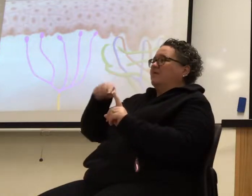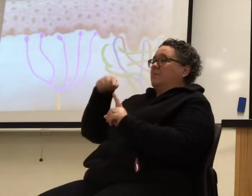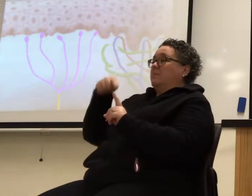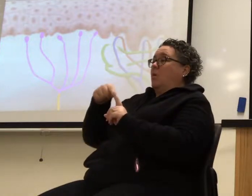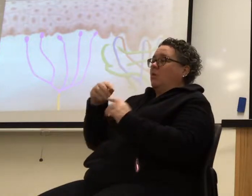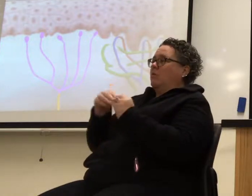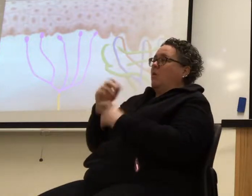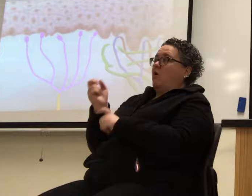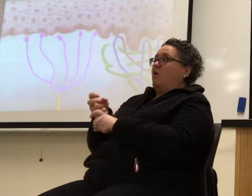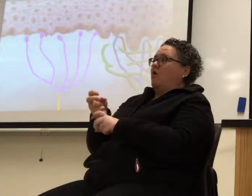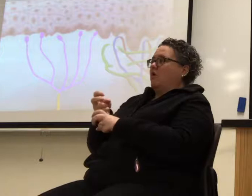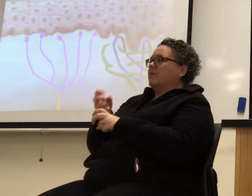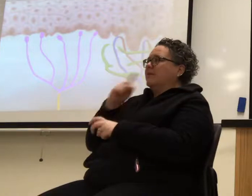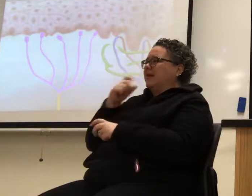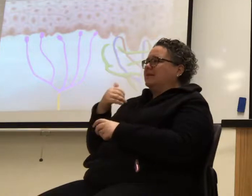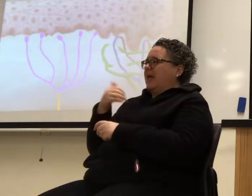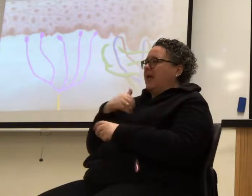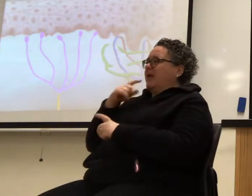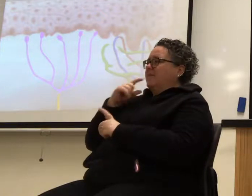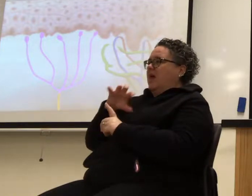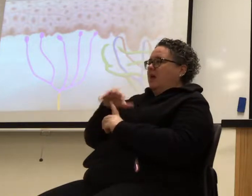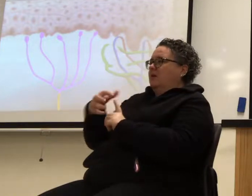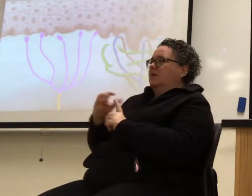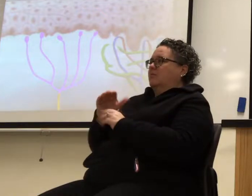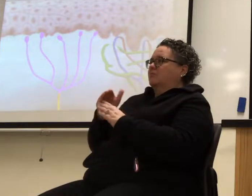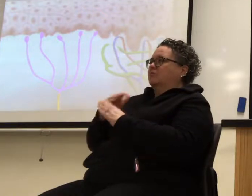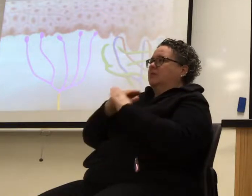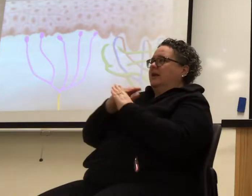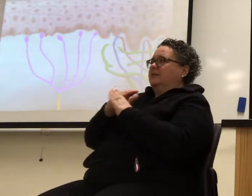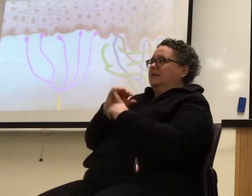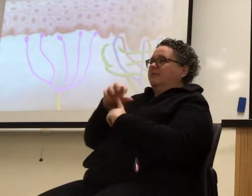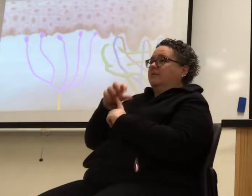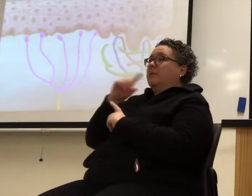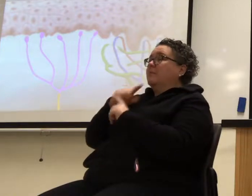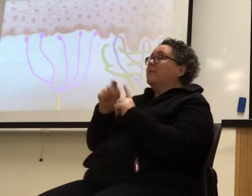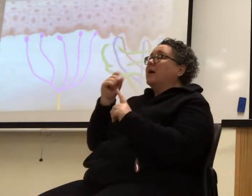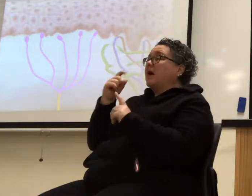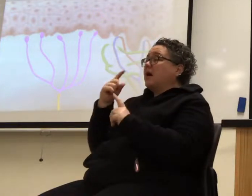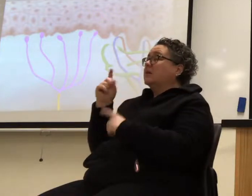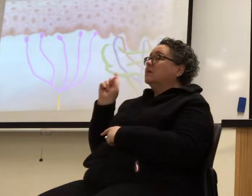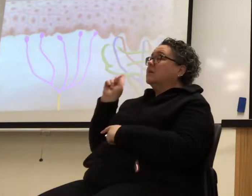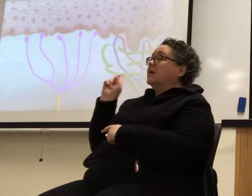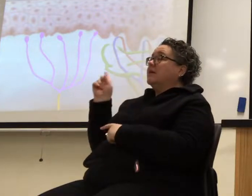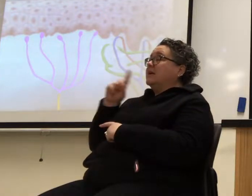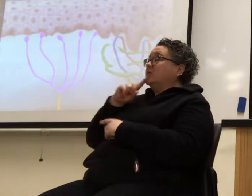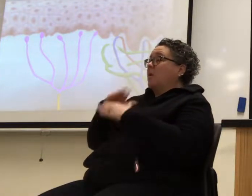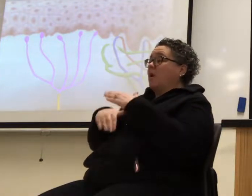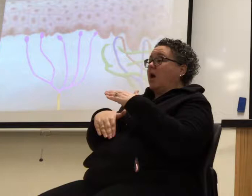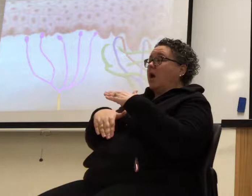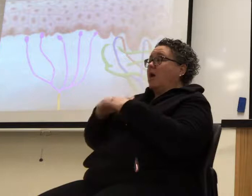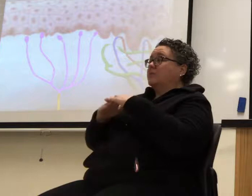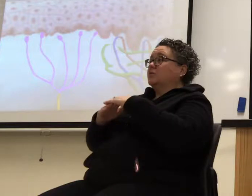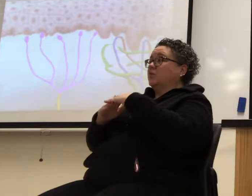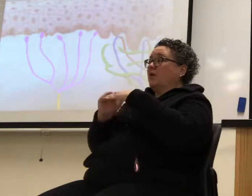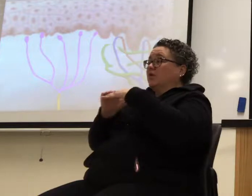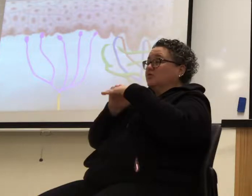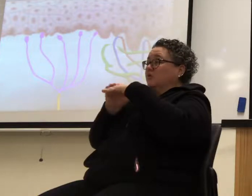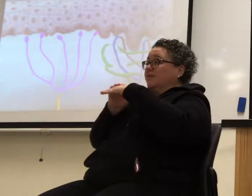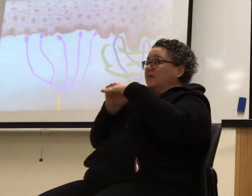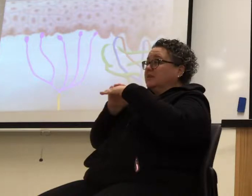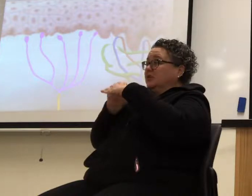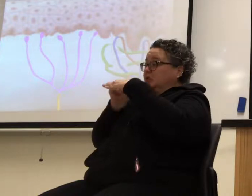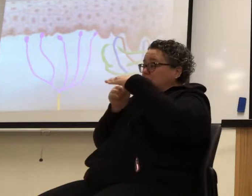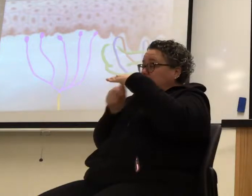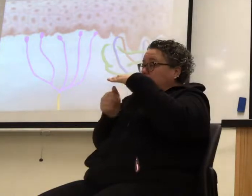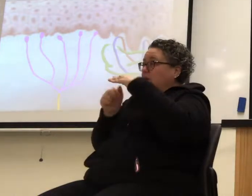because it's got a capsule around it. However, because these go right up to the surface, right underneath the